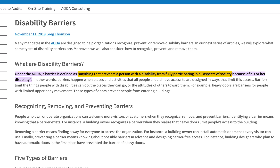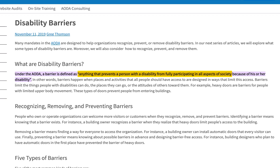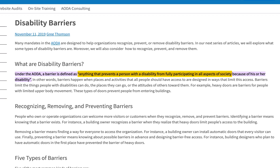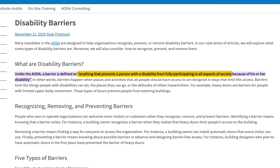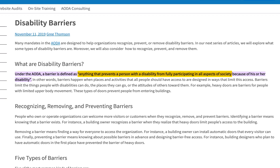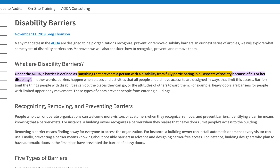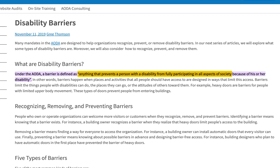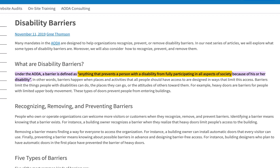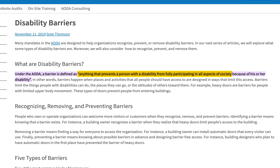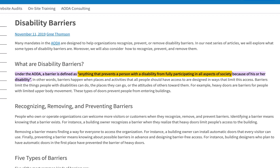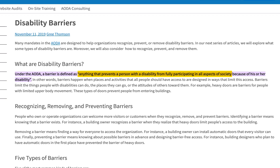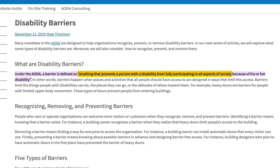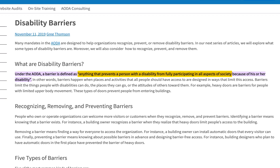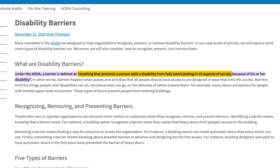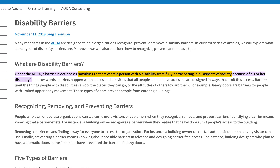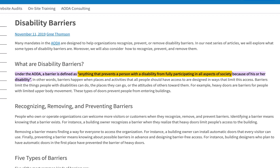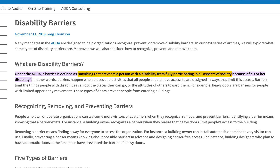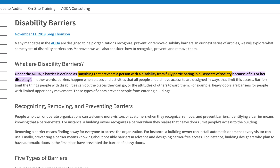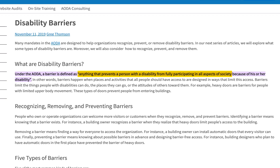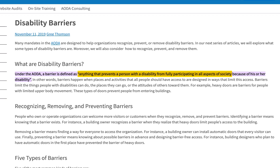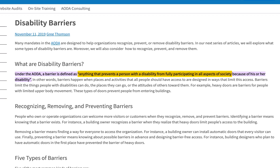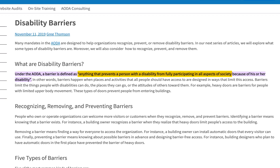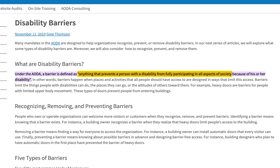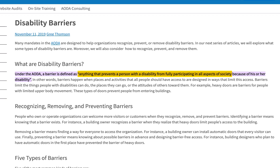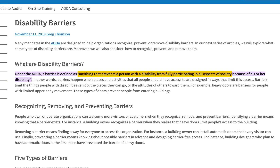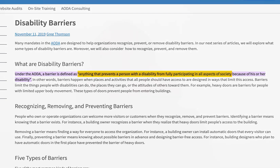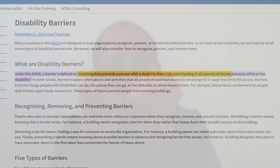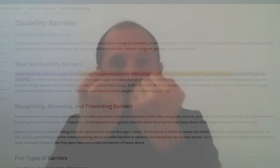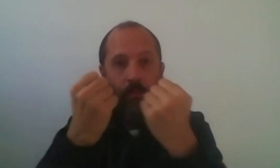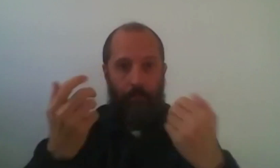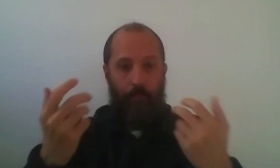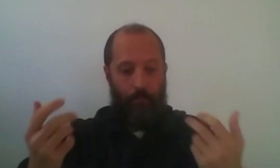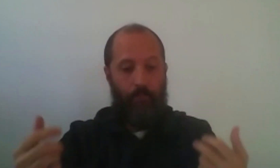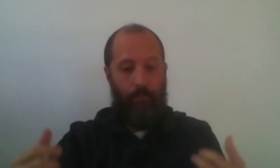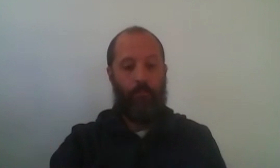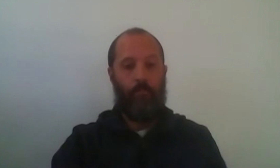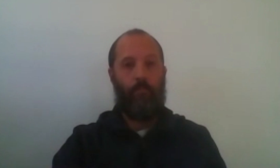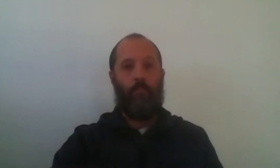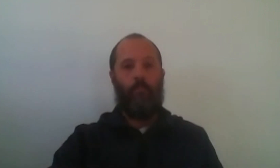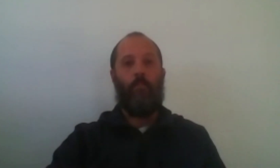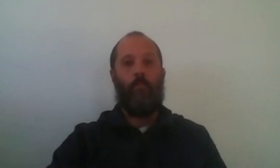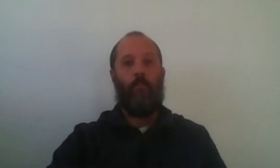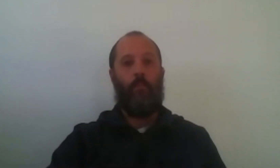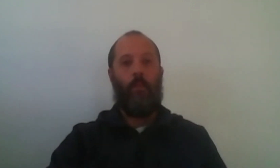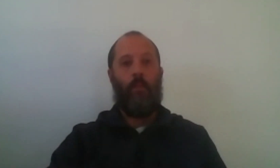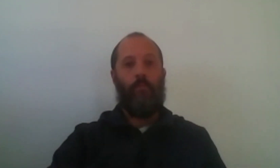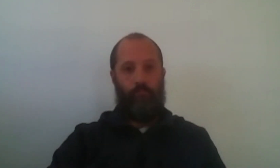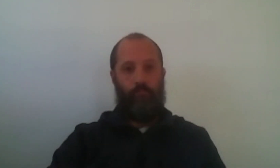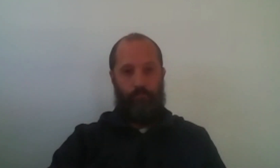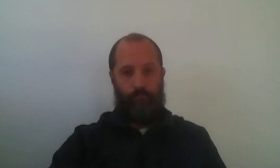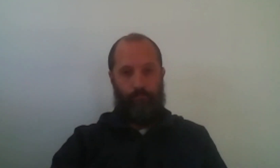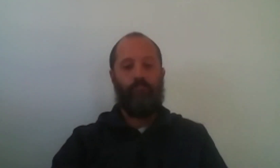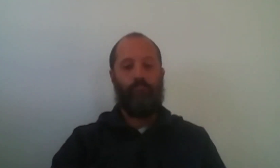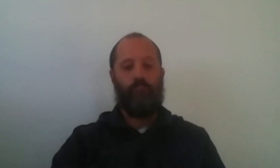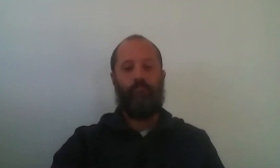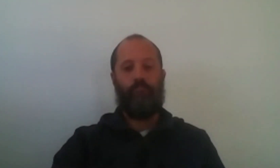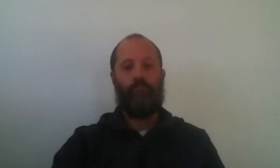society. So I guess you can imagine I'm not fully participating in society and neither are all my deaf friends.